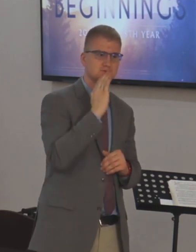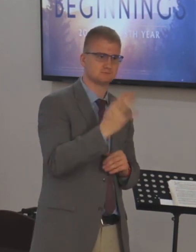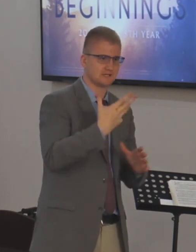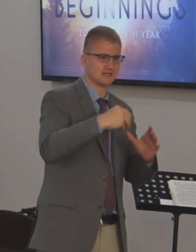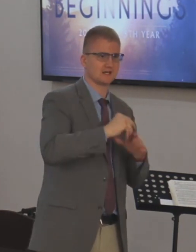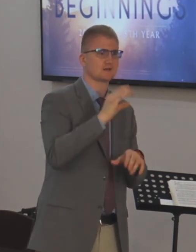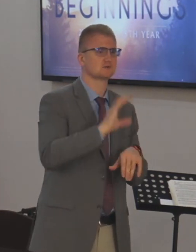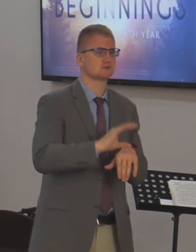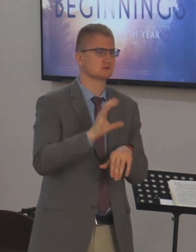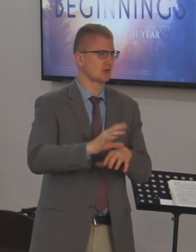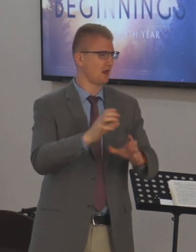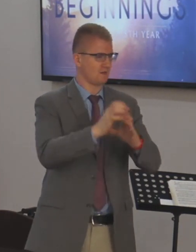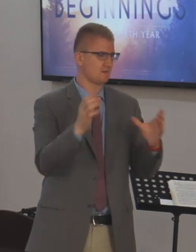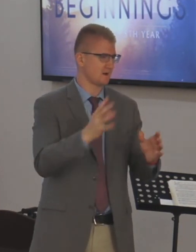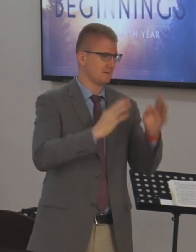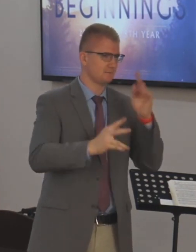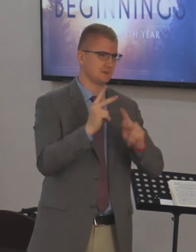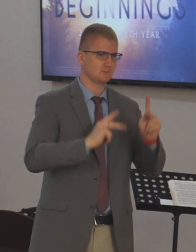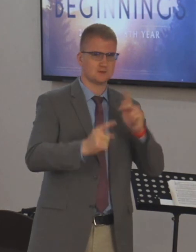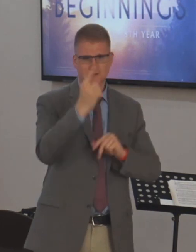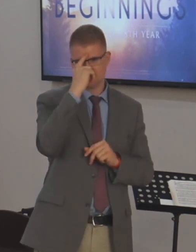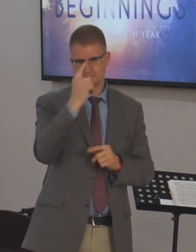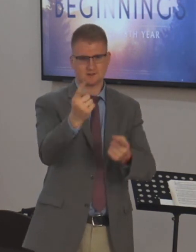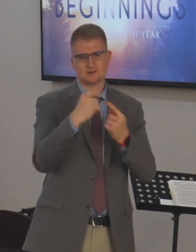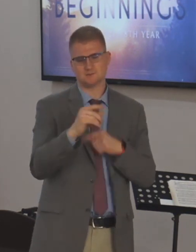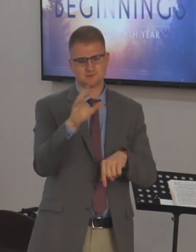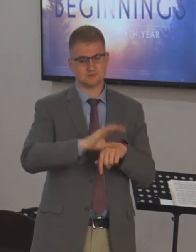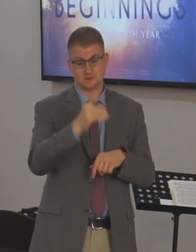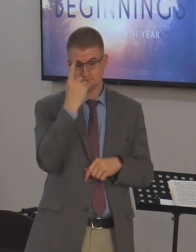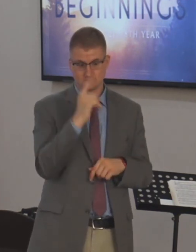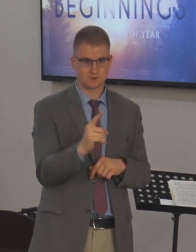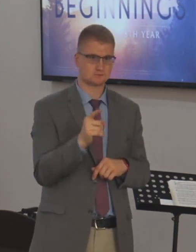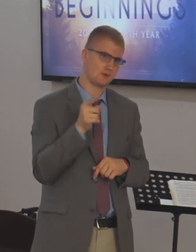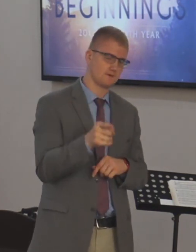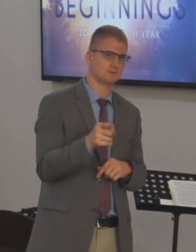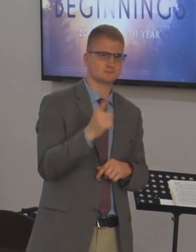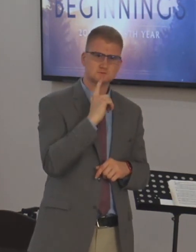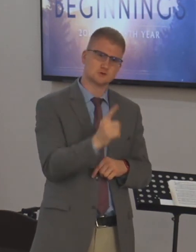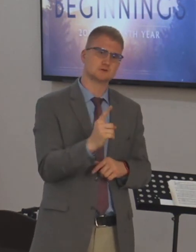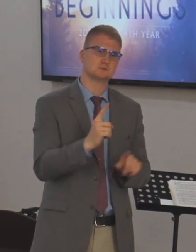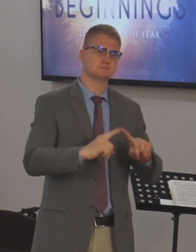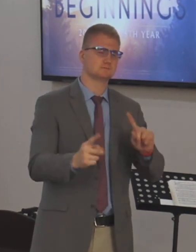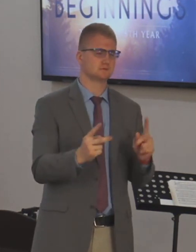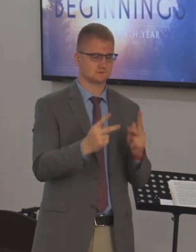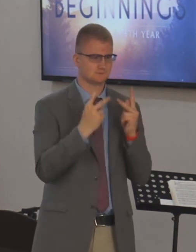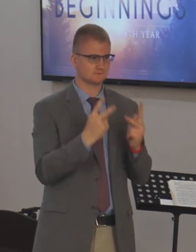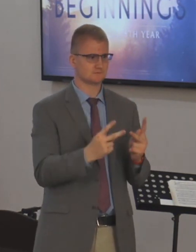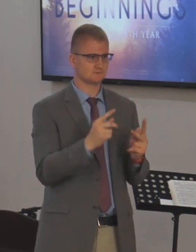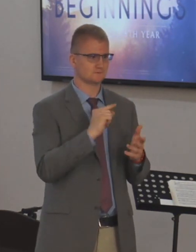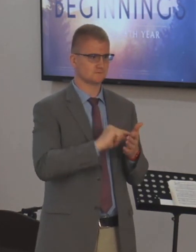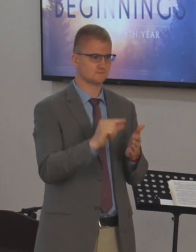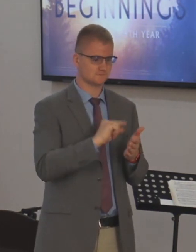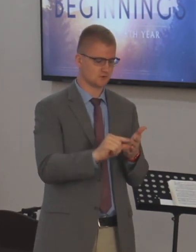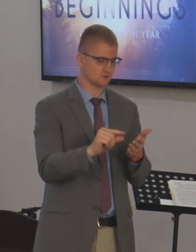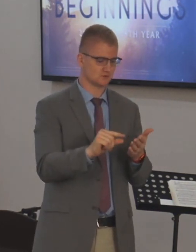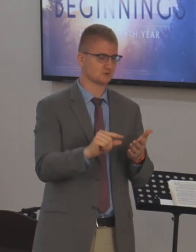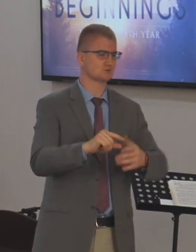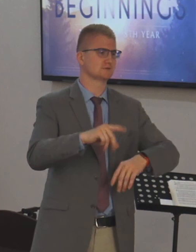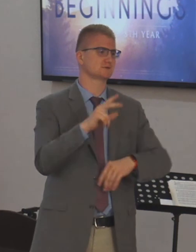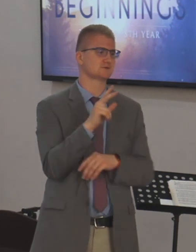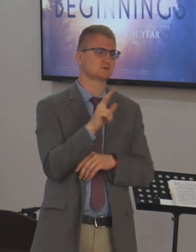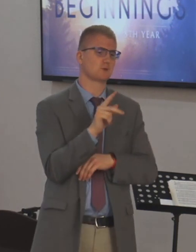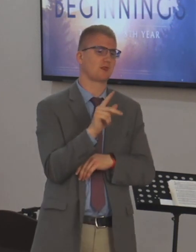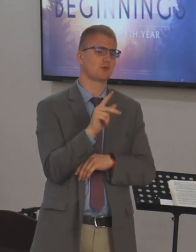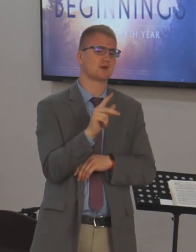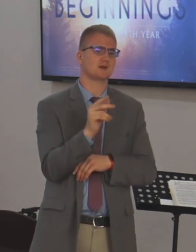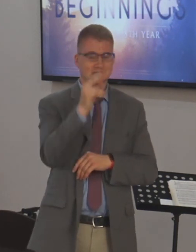think coming to church is for them. That's true. But look what he says here. Verse 23, Hebrews 10.